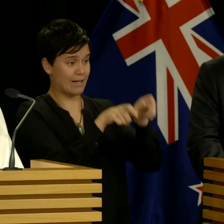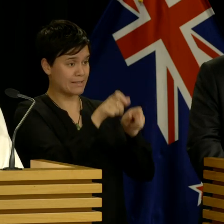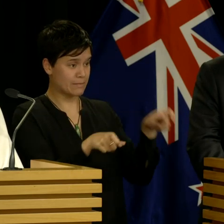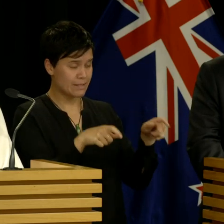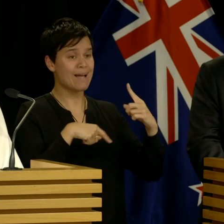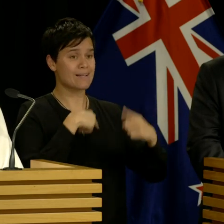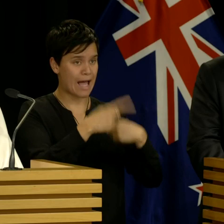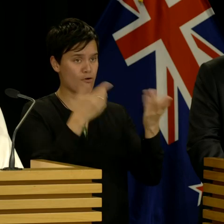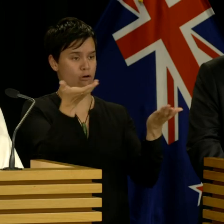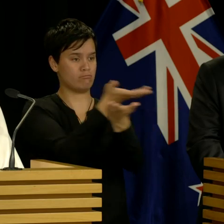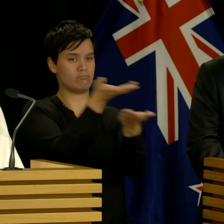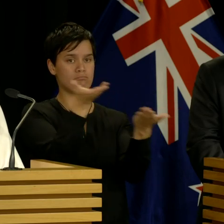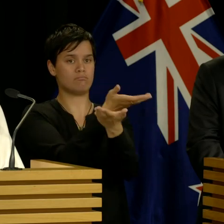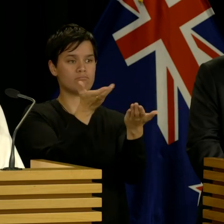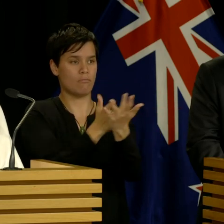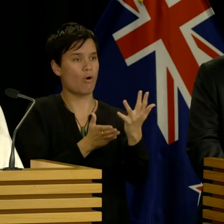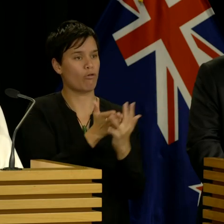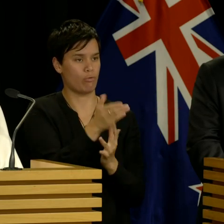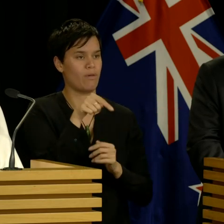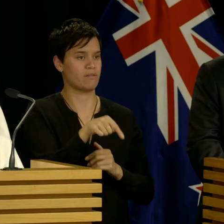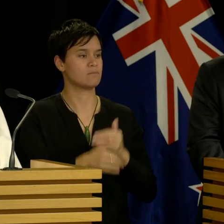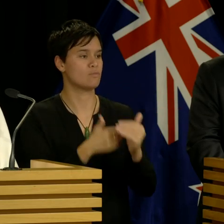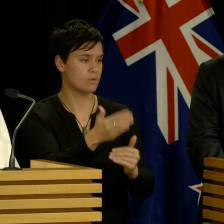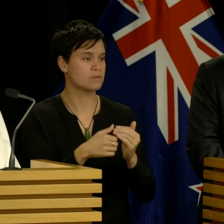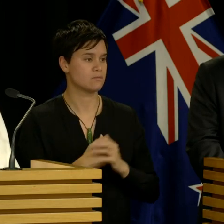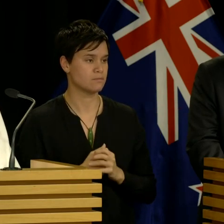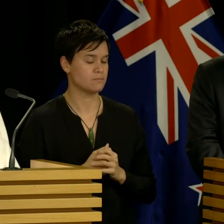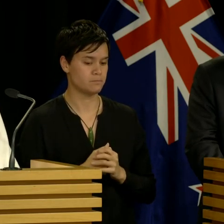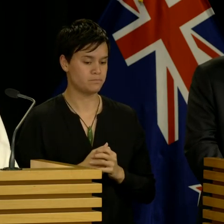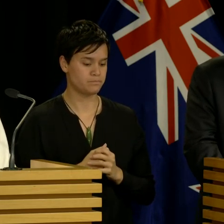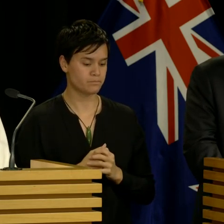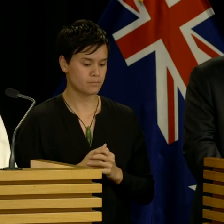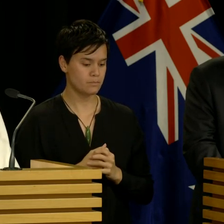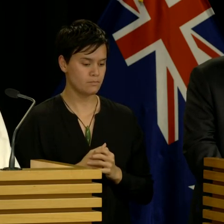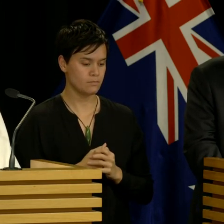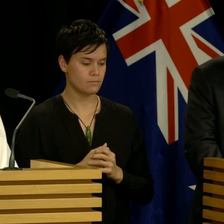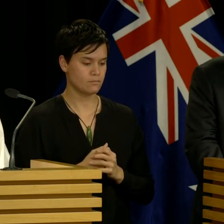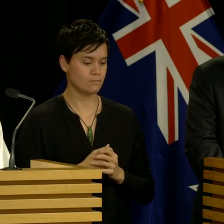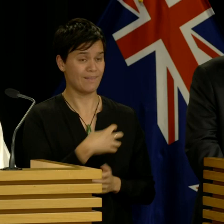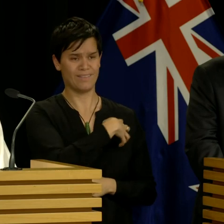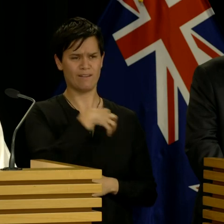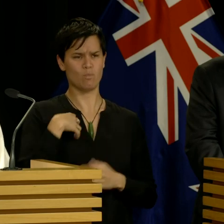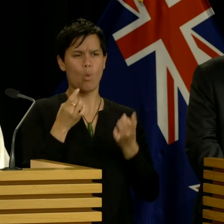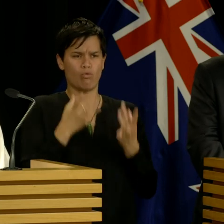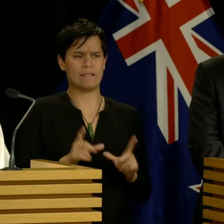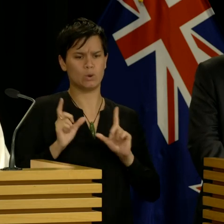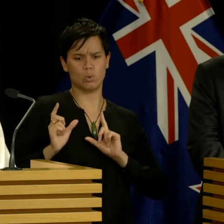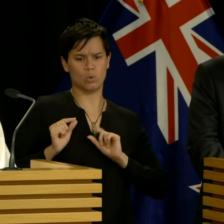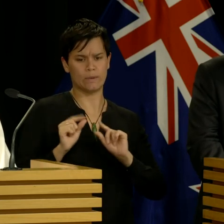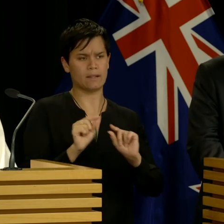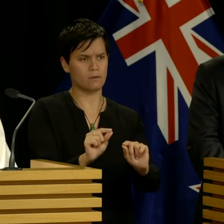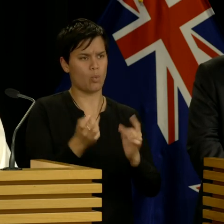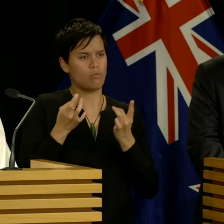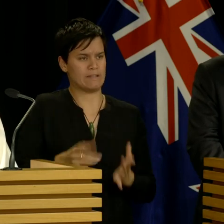a constant dialogue up as we move through this process. All of this, of course, comes on top of what the government has already done in partnership